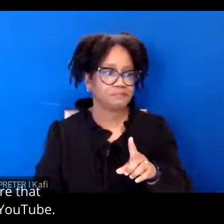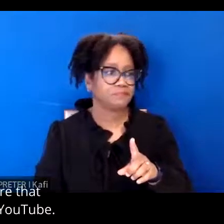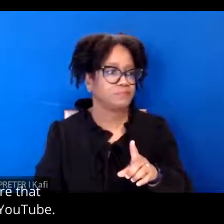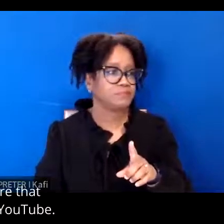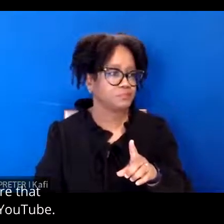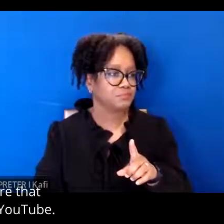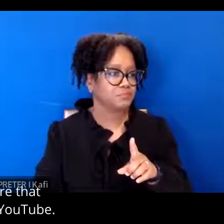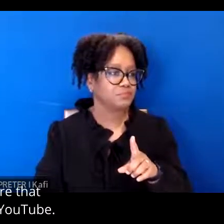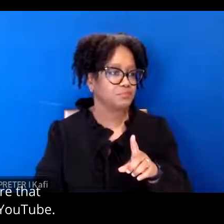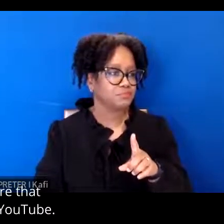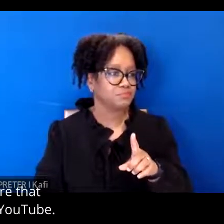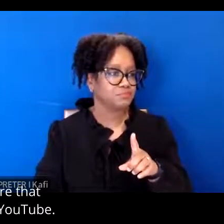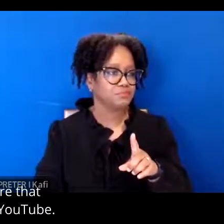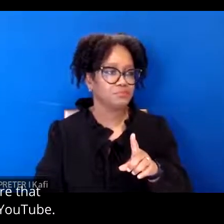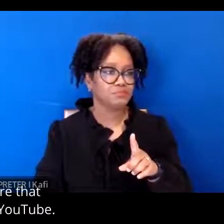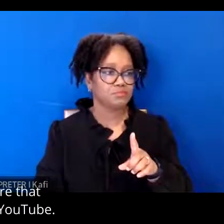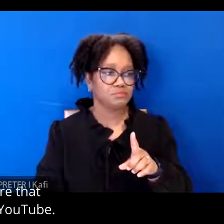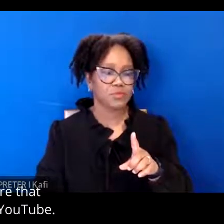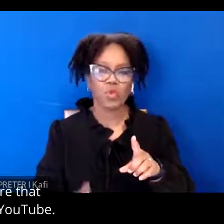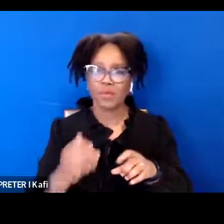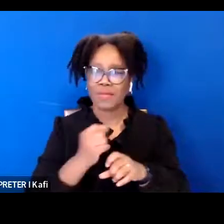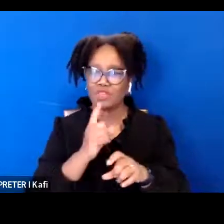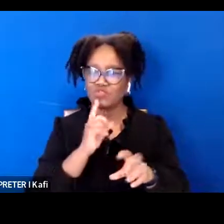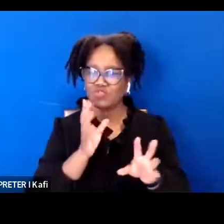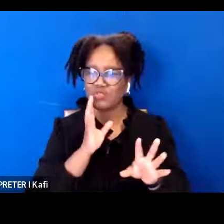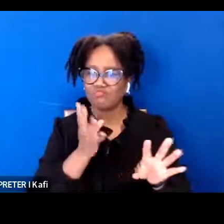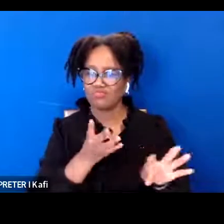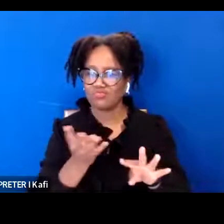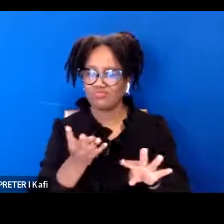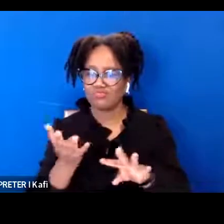we're just making sure that it's being streamed on youtube